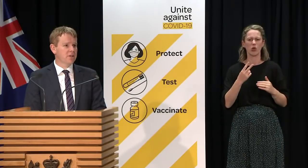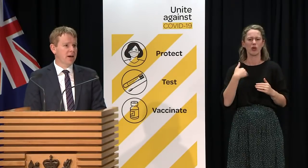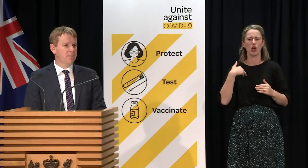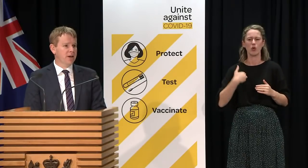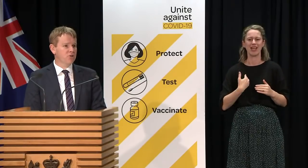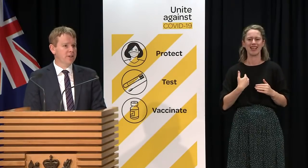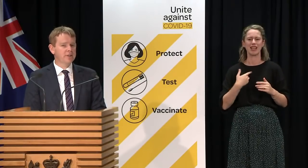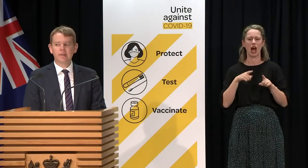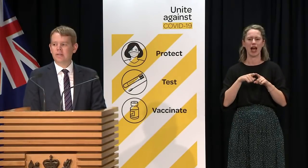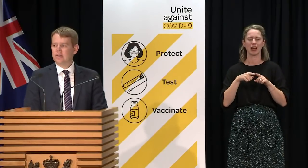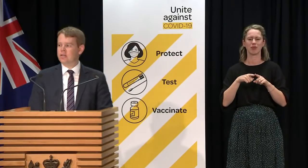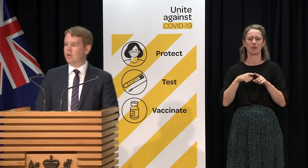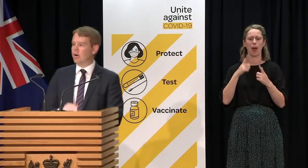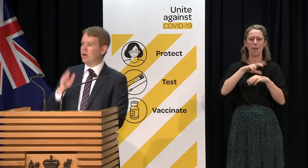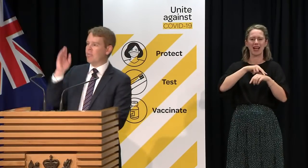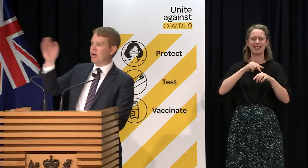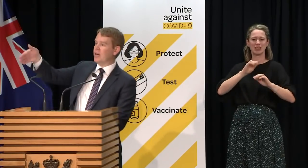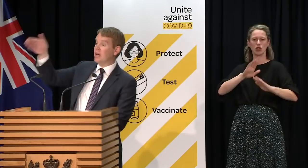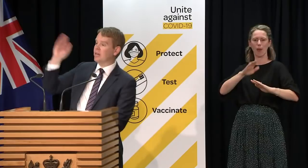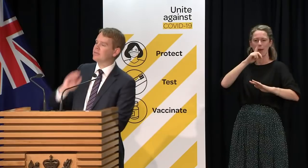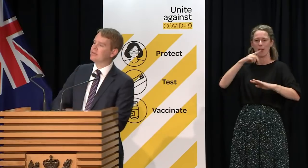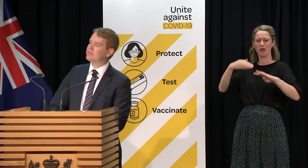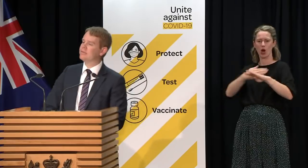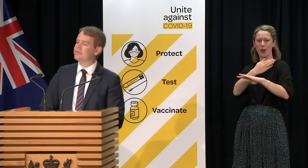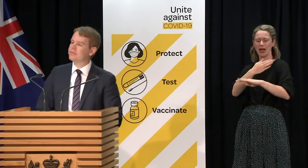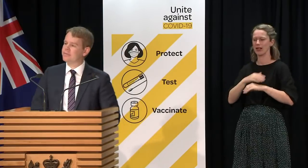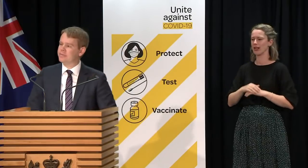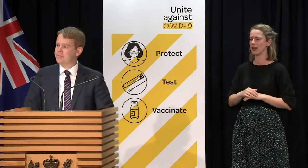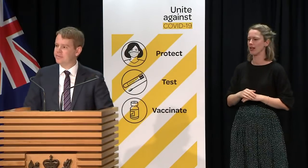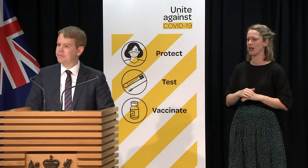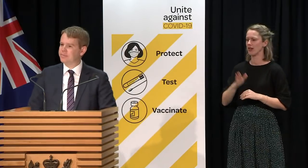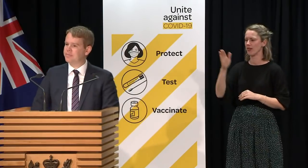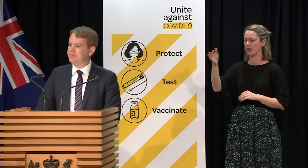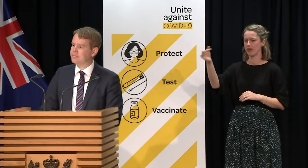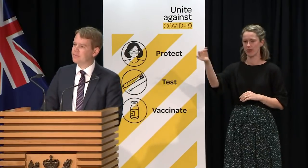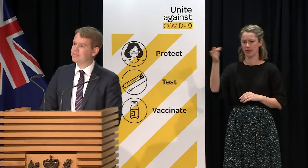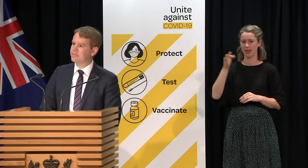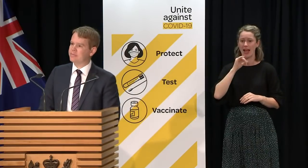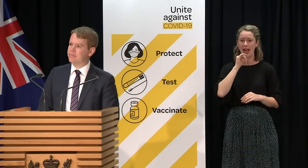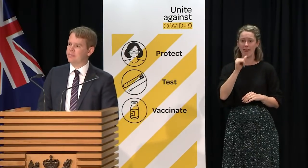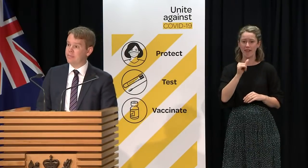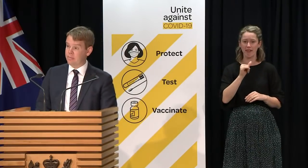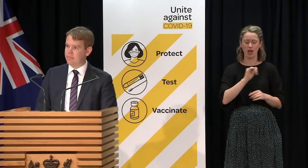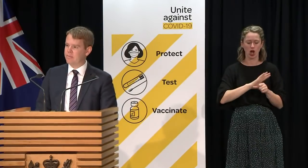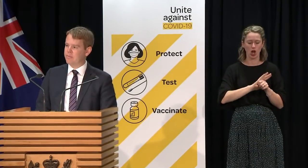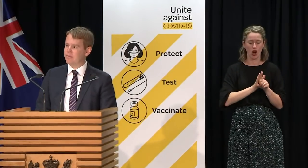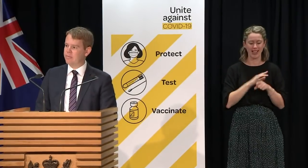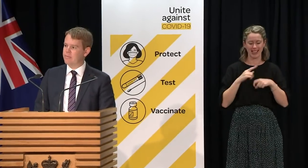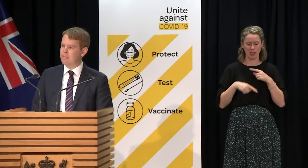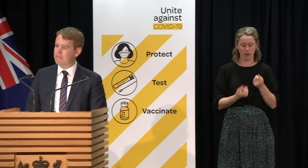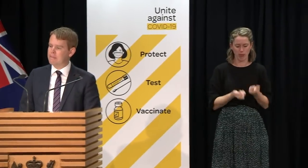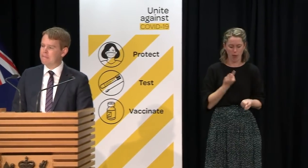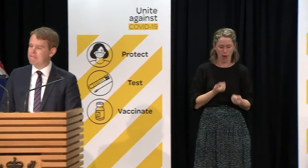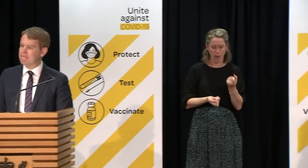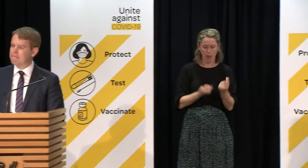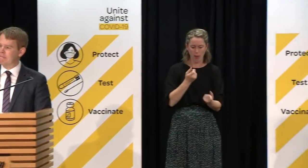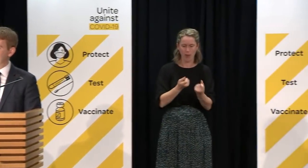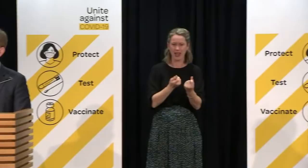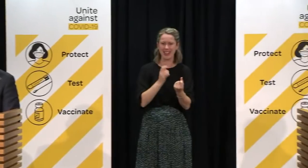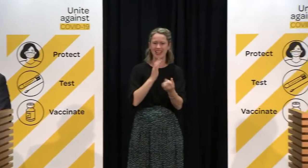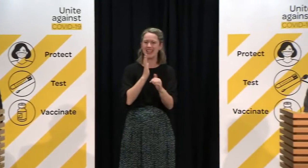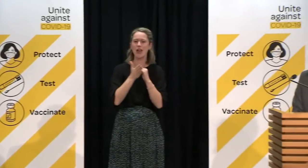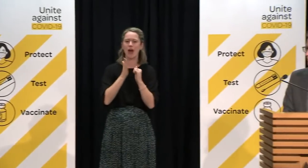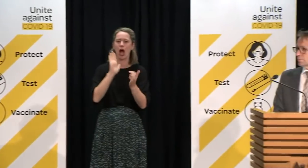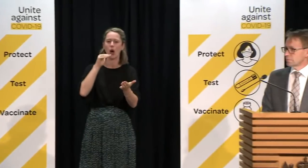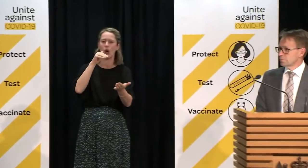enforced boundary. So I'll come back over here, yeah. Dr. Bloomfield, if we don't get down to zero, what does that sort of future look like? Would that be, you